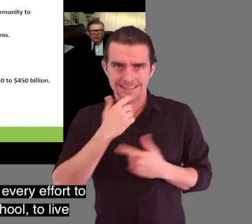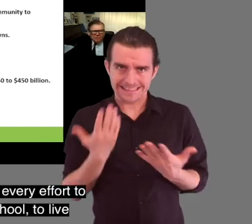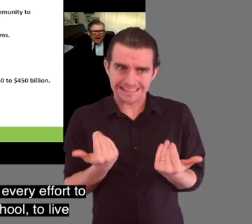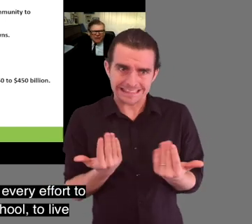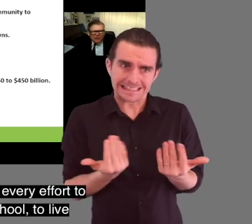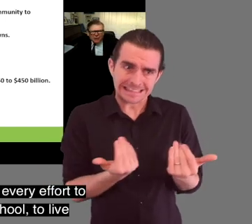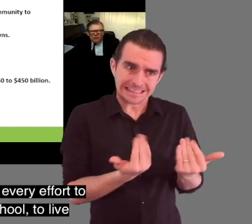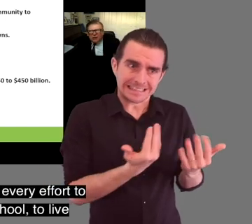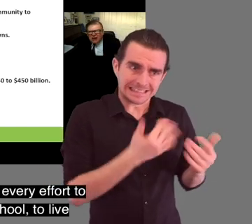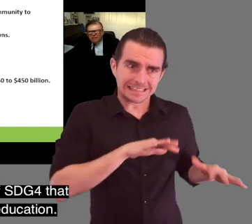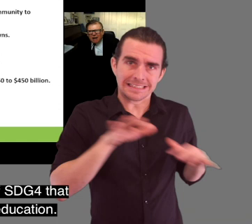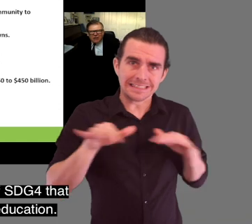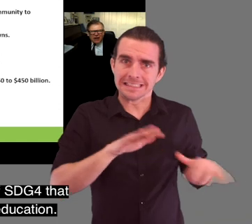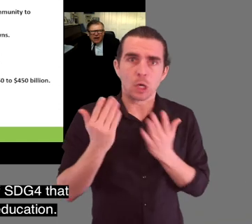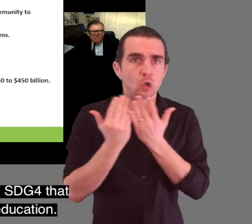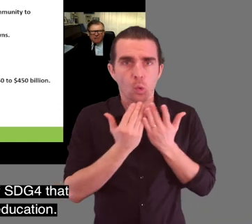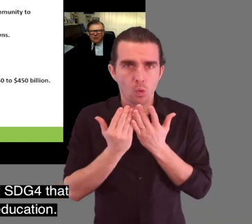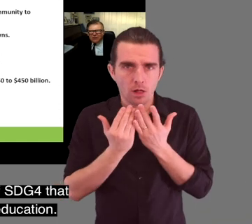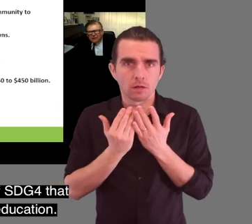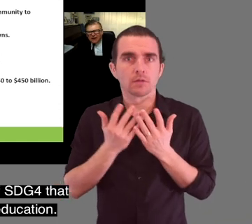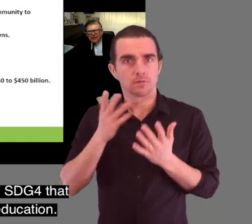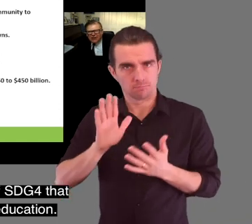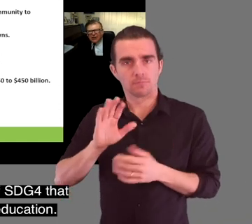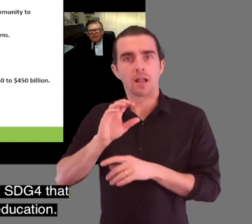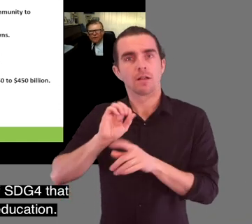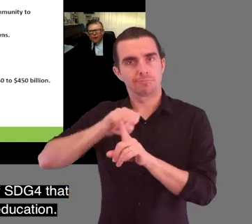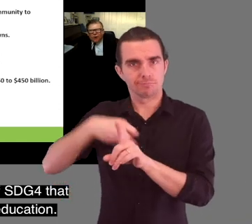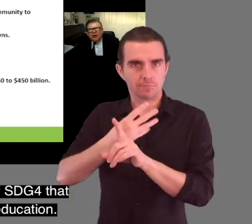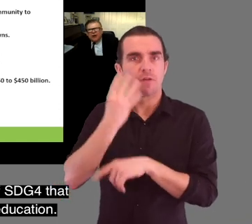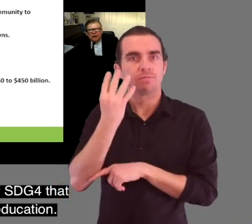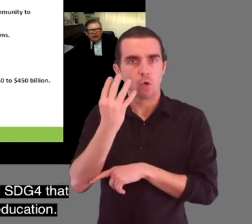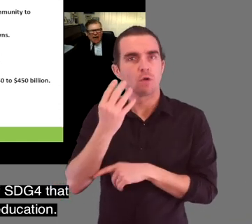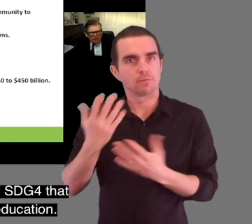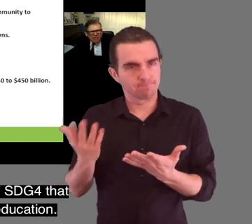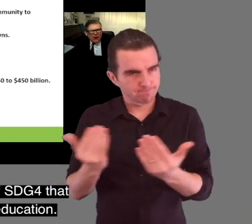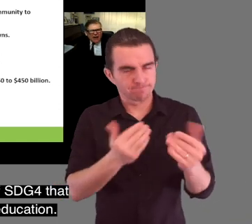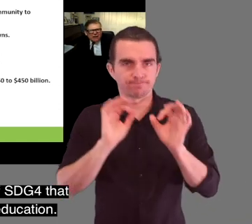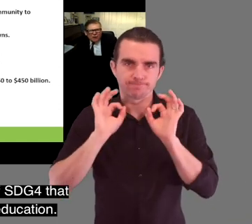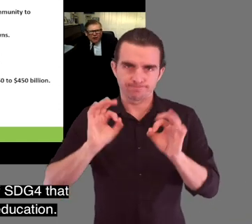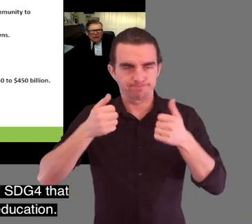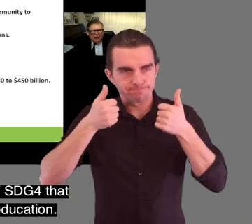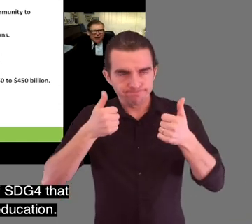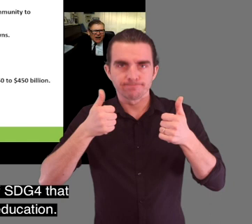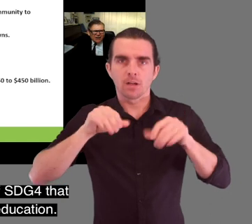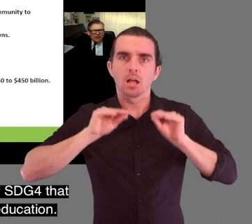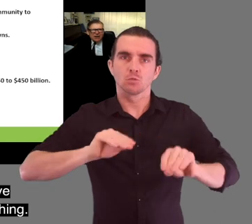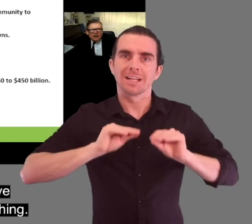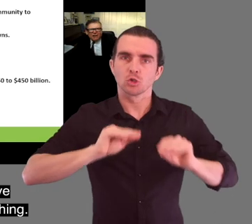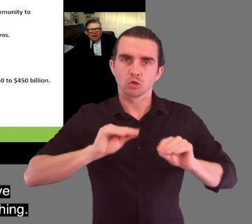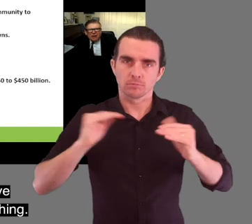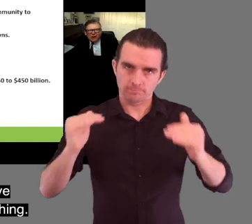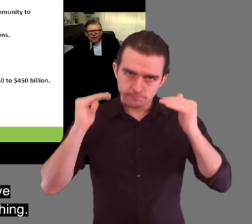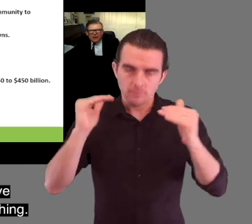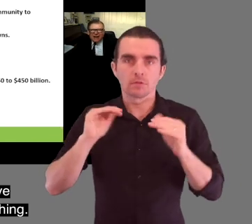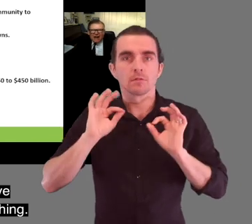children back to school, to live up to their commitments of SDG 4, that everybody has quality education,